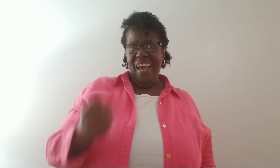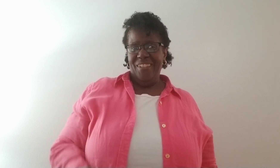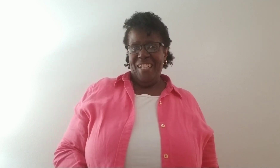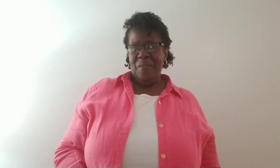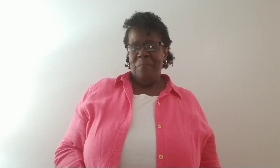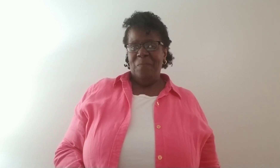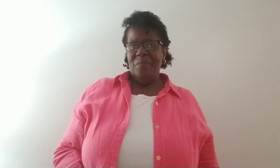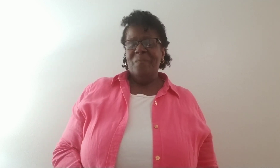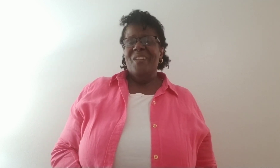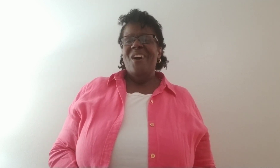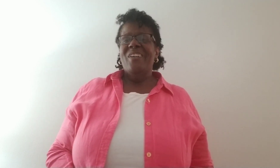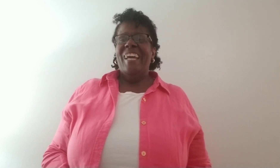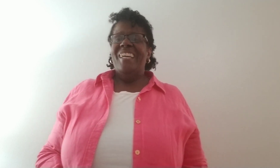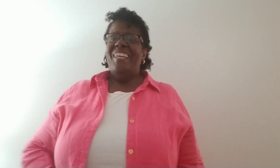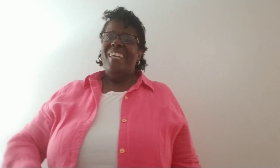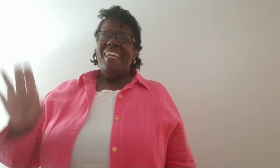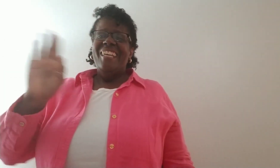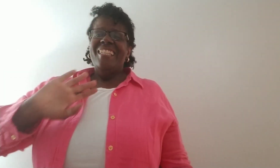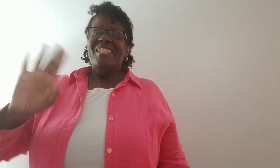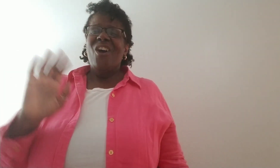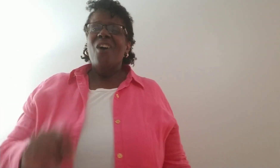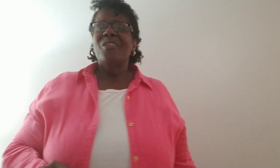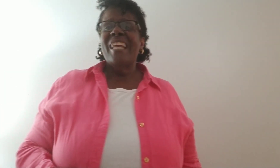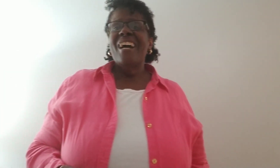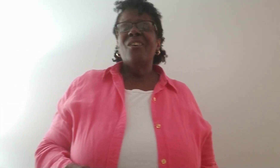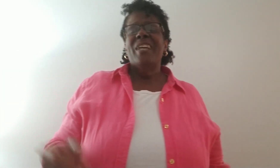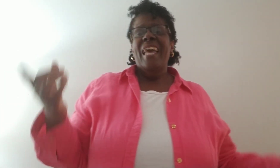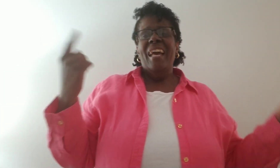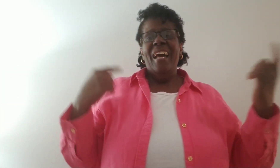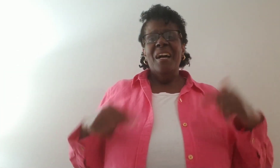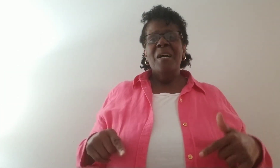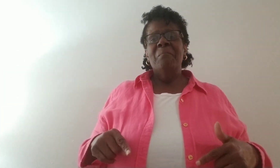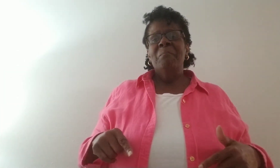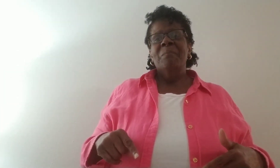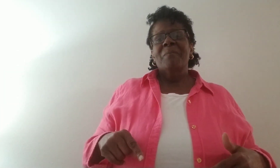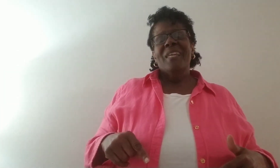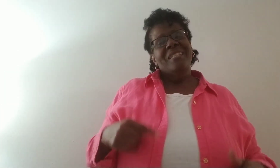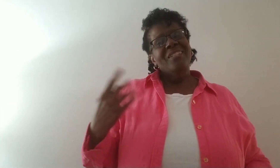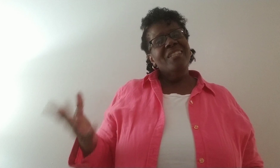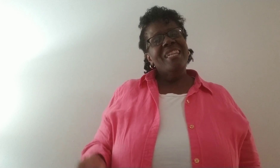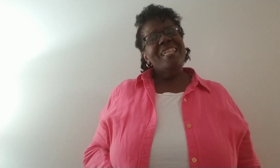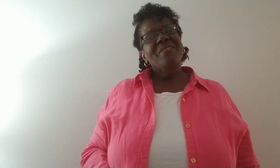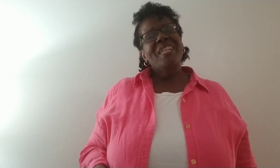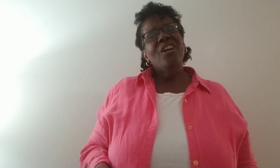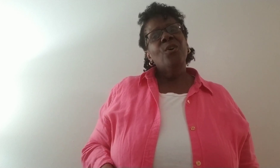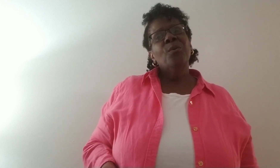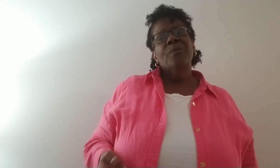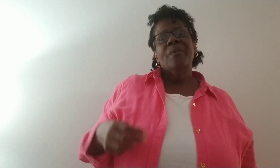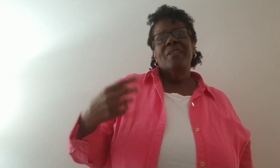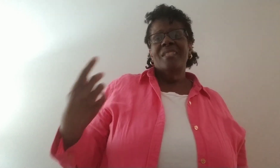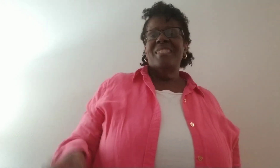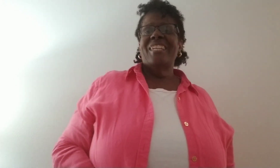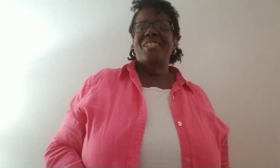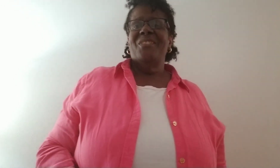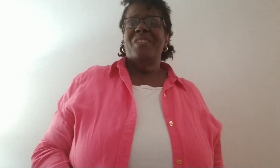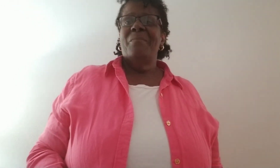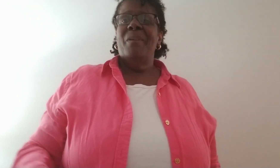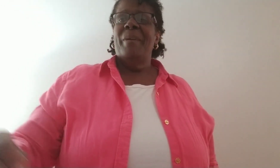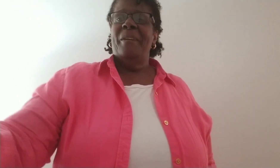Saturday. Okay, this is all for now. Until the next video, stay tuned. Bye-bye.